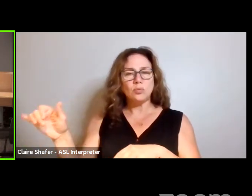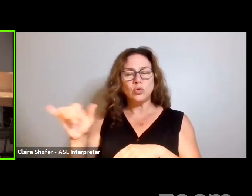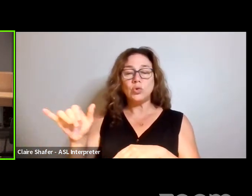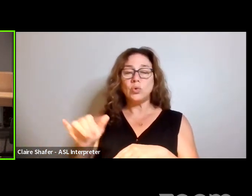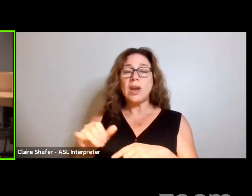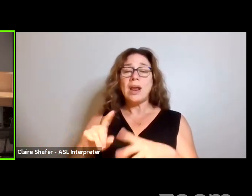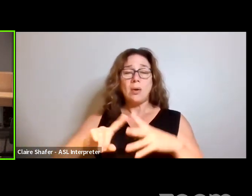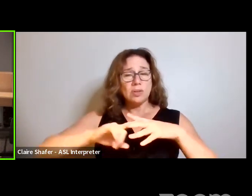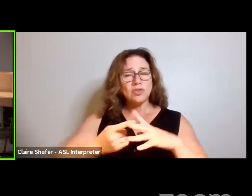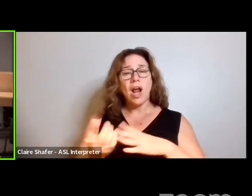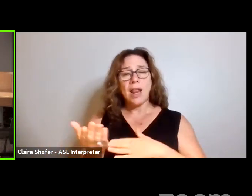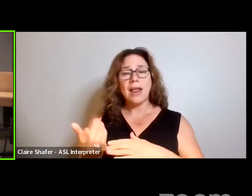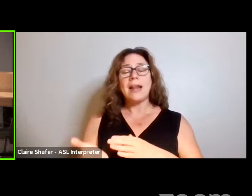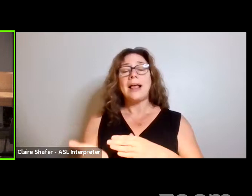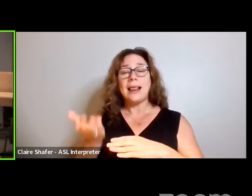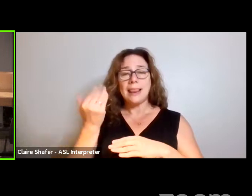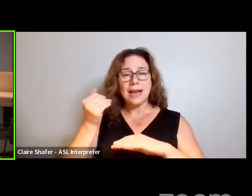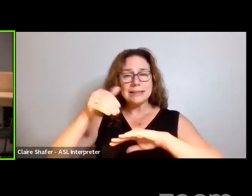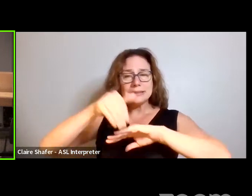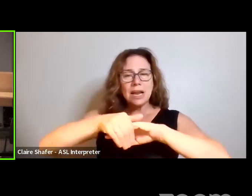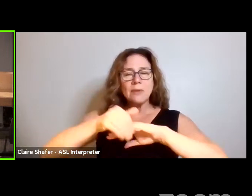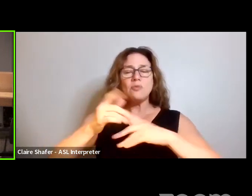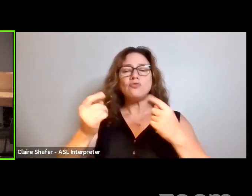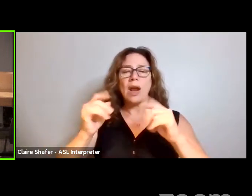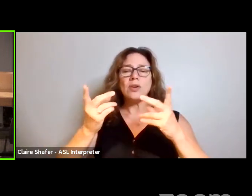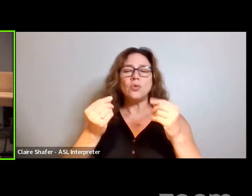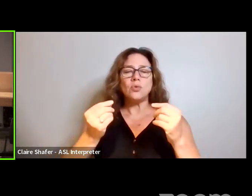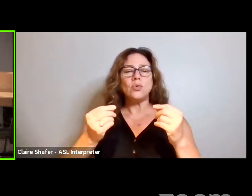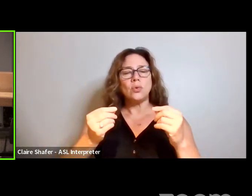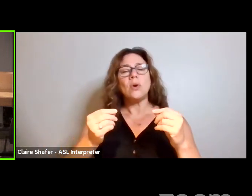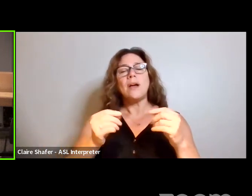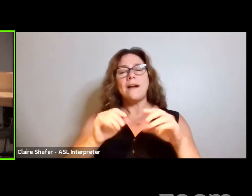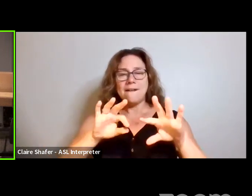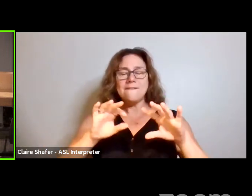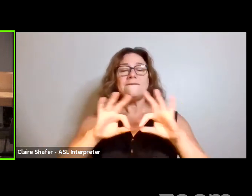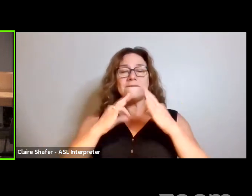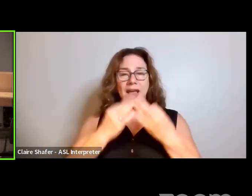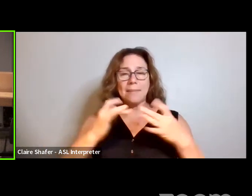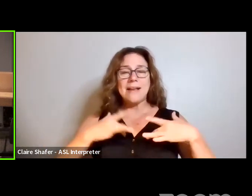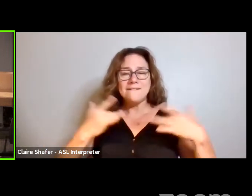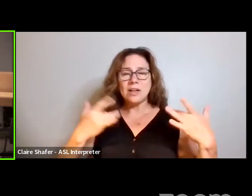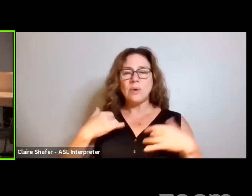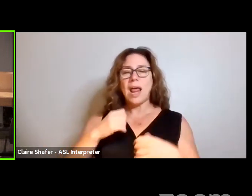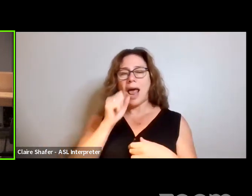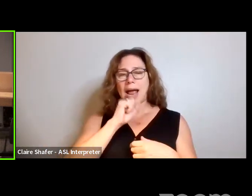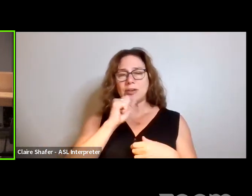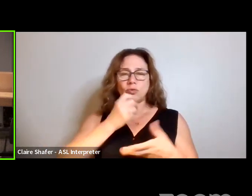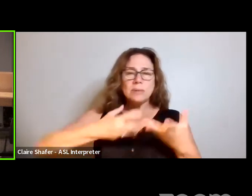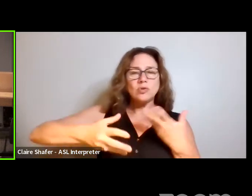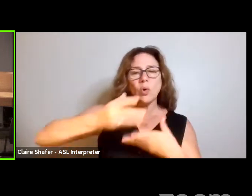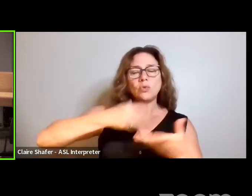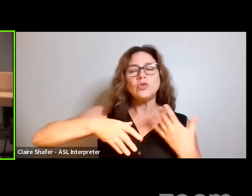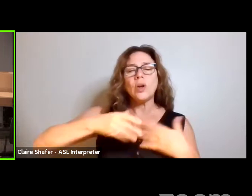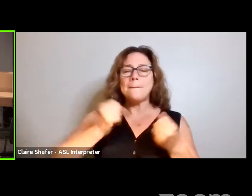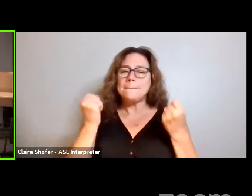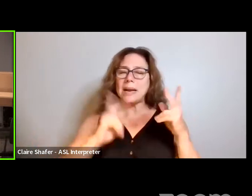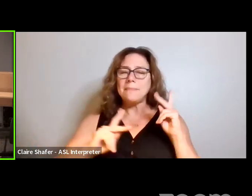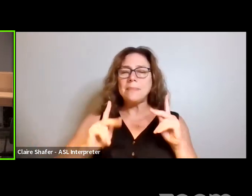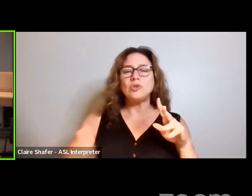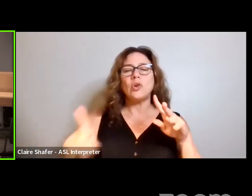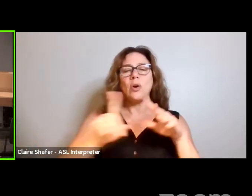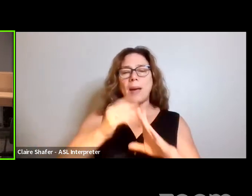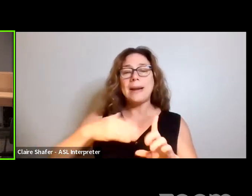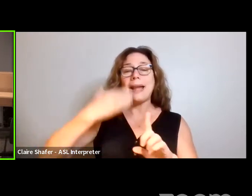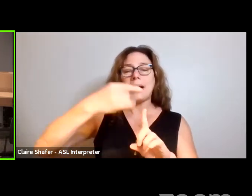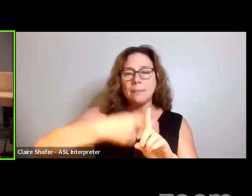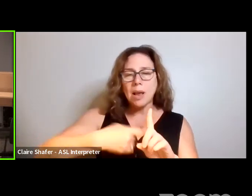off last night. We're trying to do events to get families involved and create community. So we had an ice cream social. A lot of people showed up. Next month, we're going to